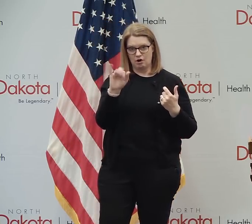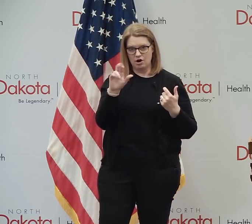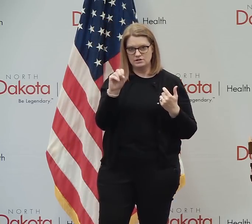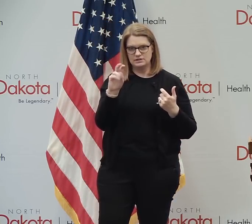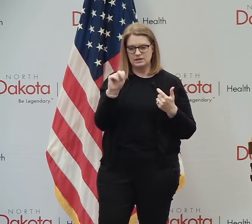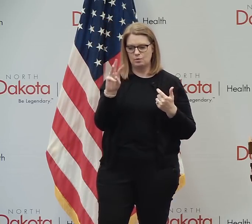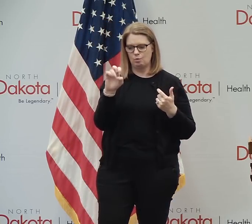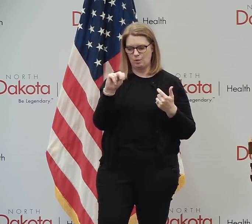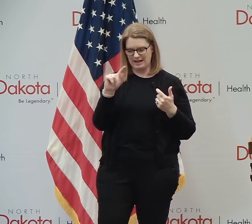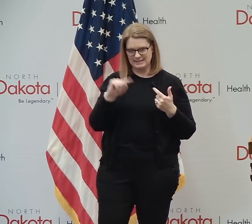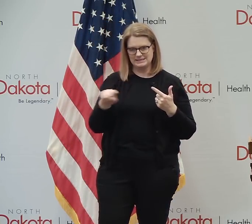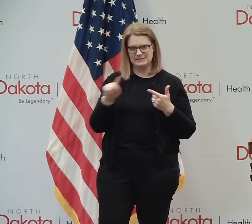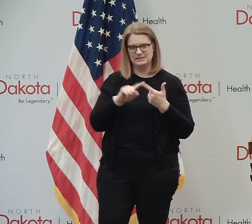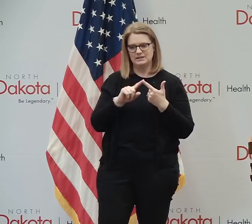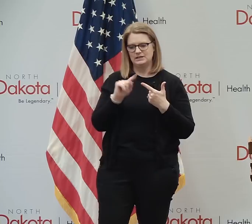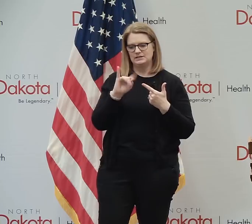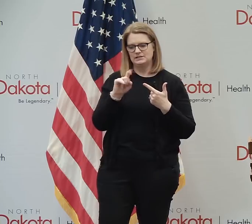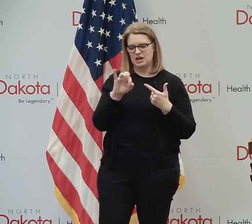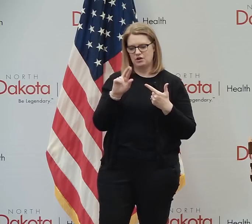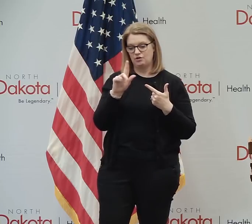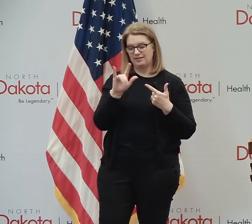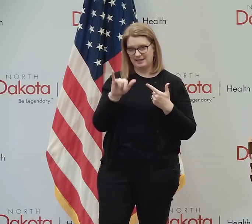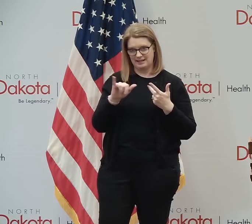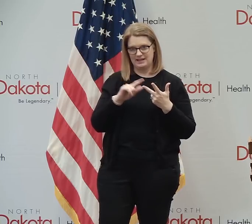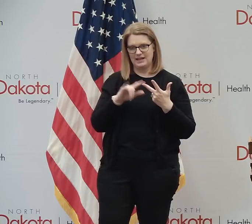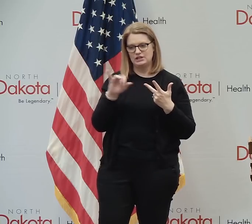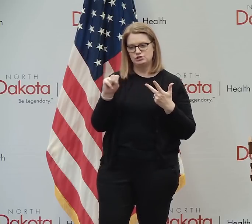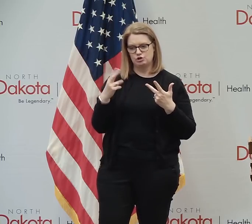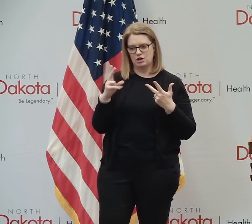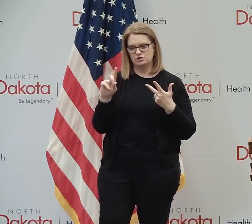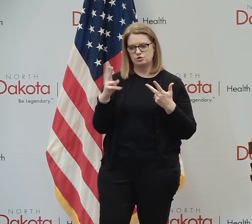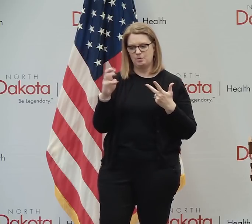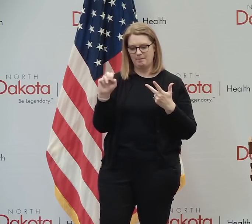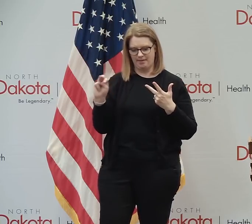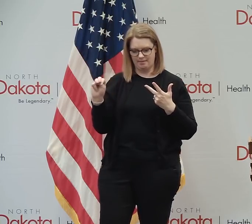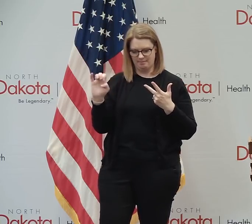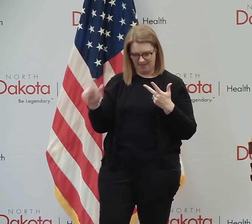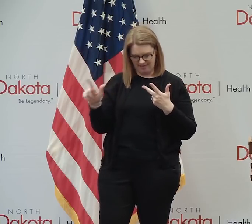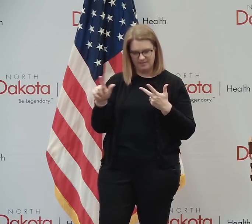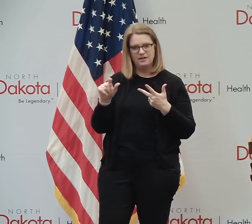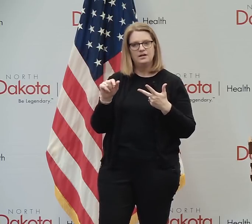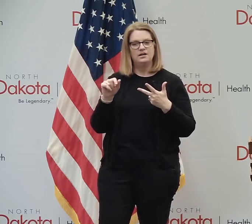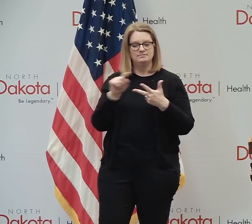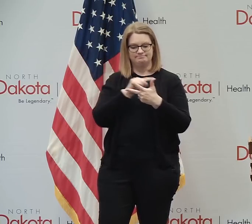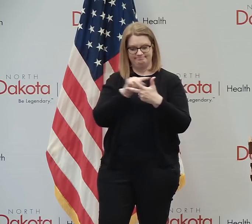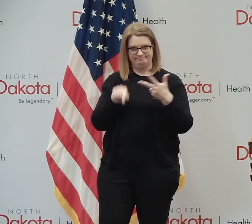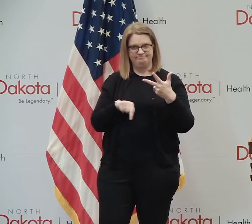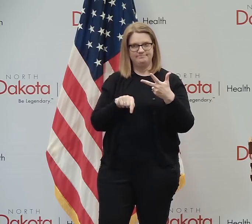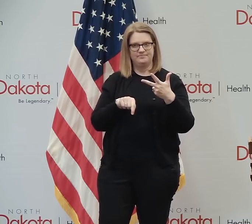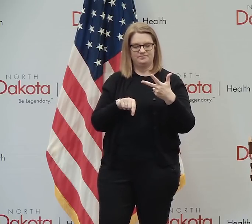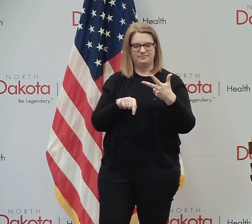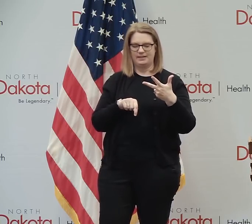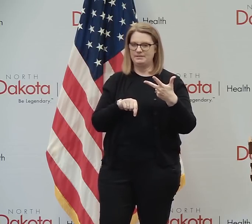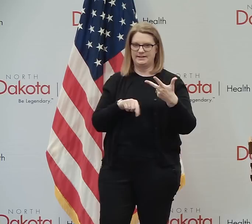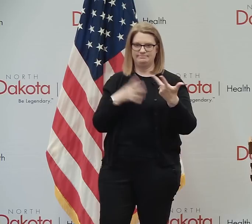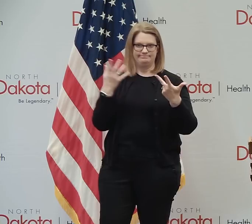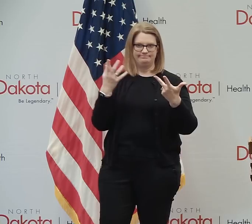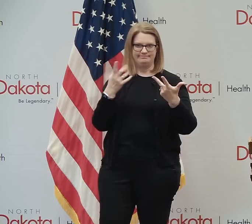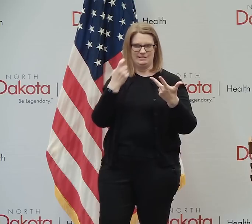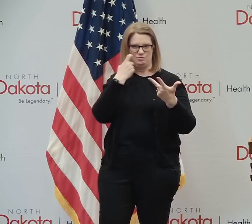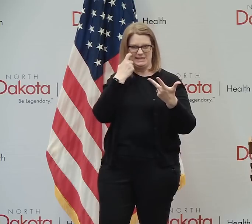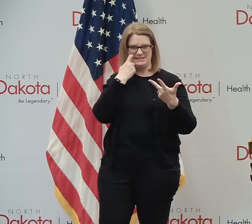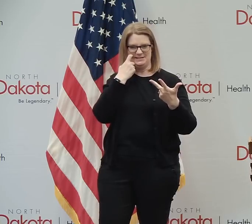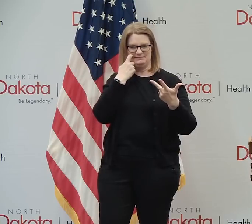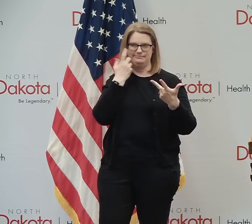Josh Duhamel, and Tiger Lily, the award-winning Nashville Music Act, and these are all